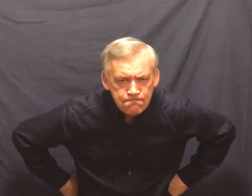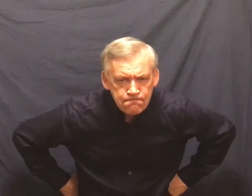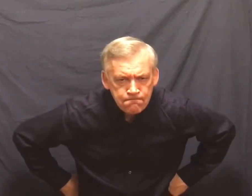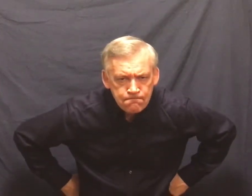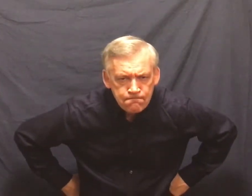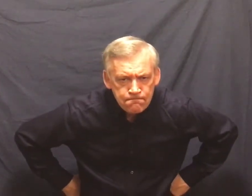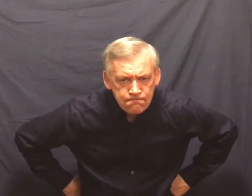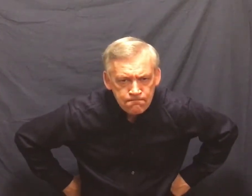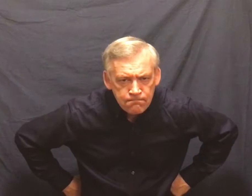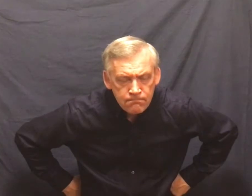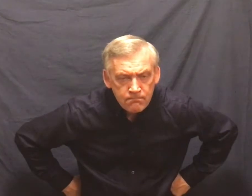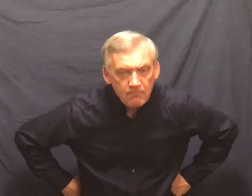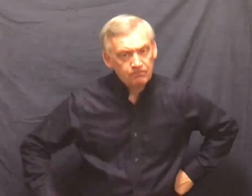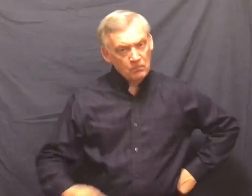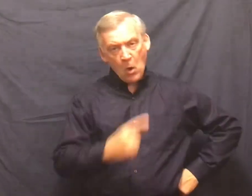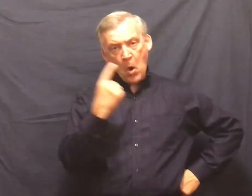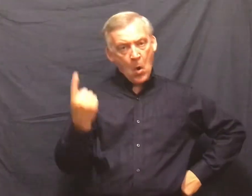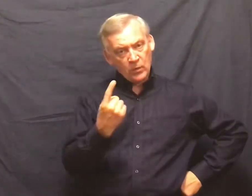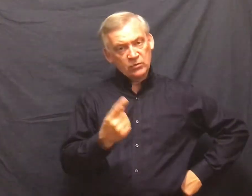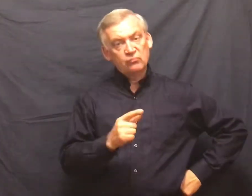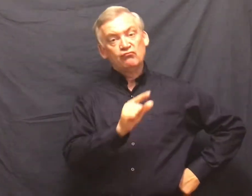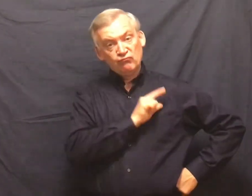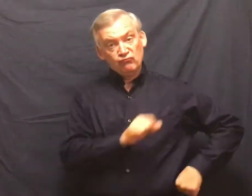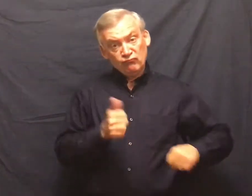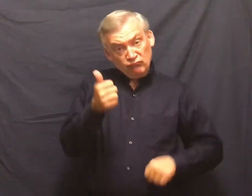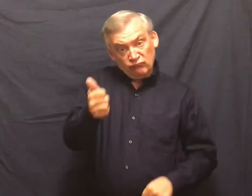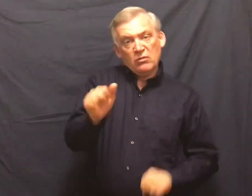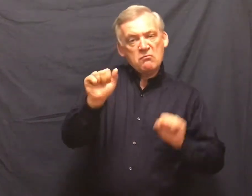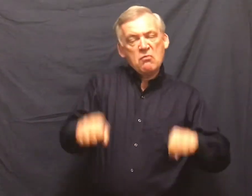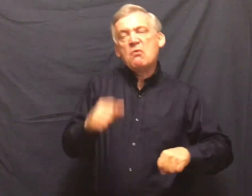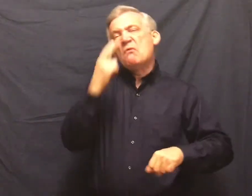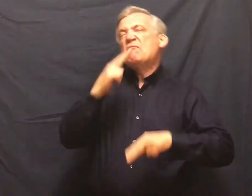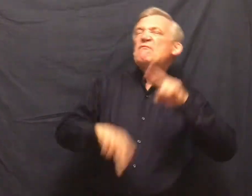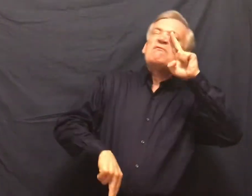"All the time he could have had such a good time if it wasn't for you.